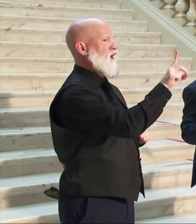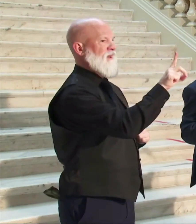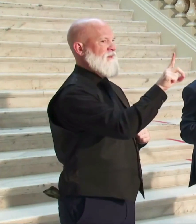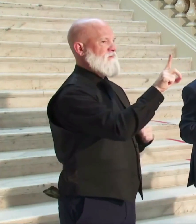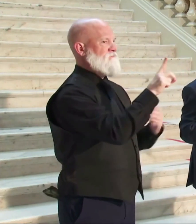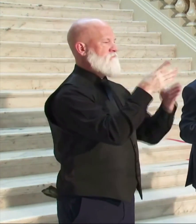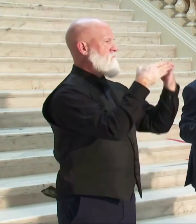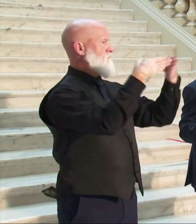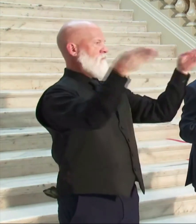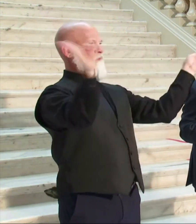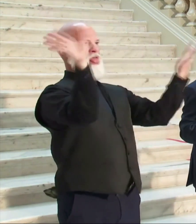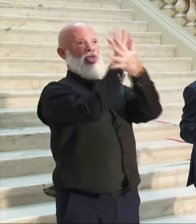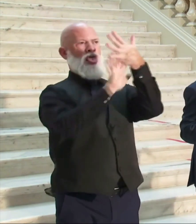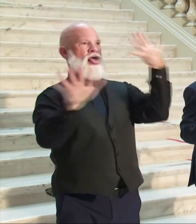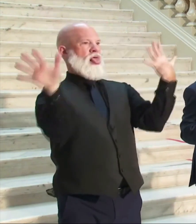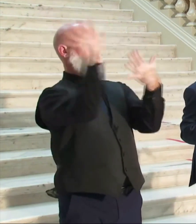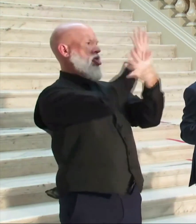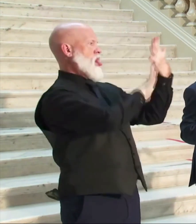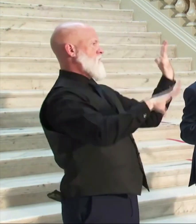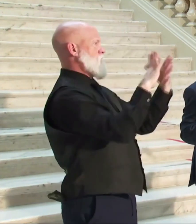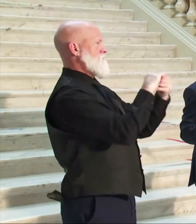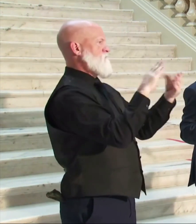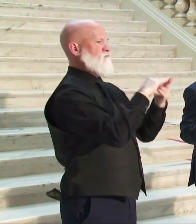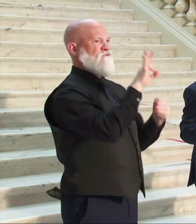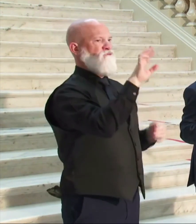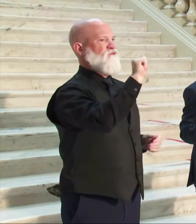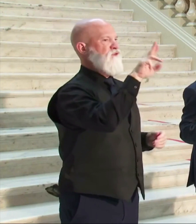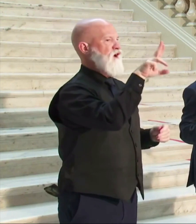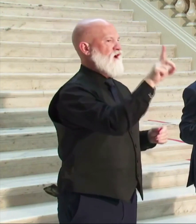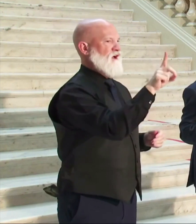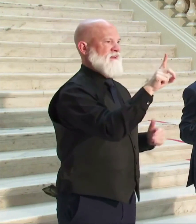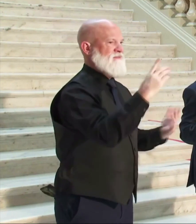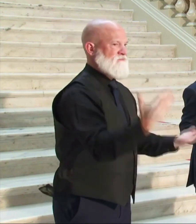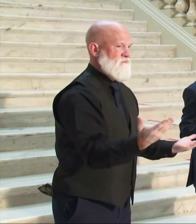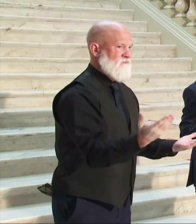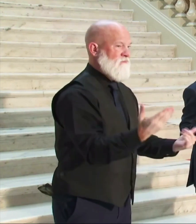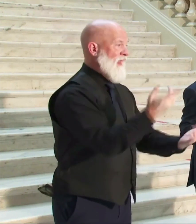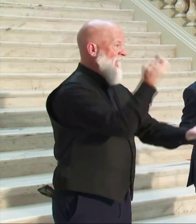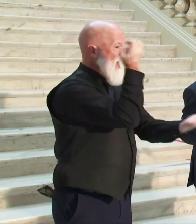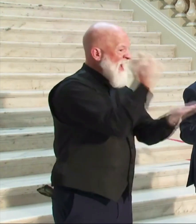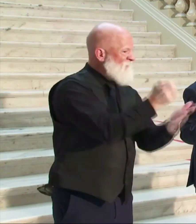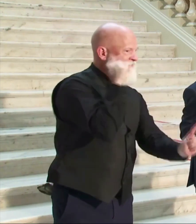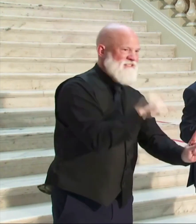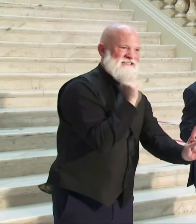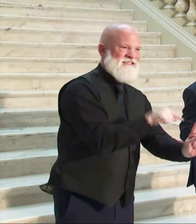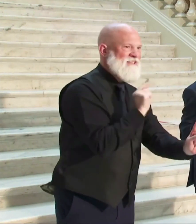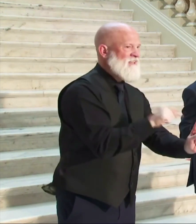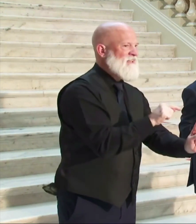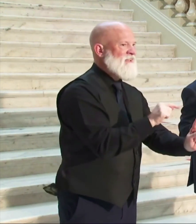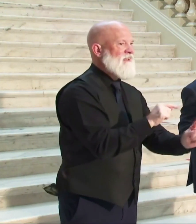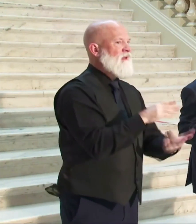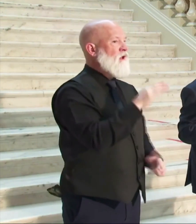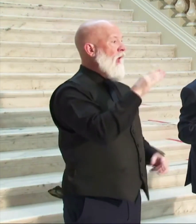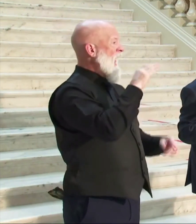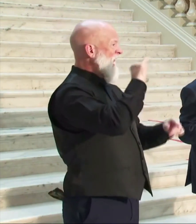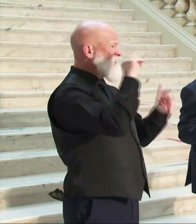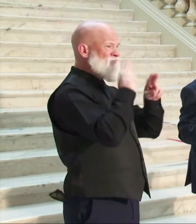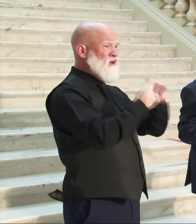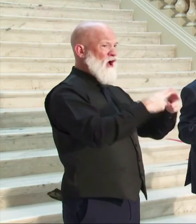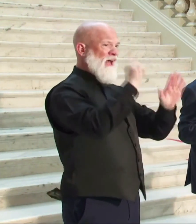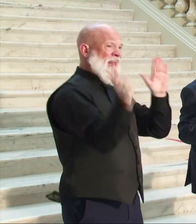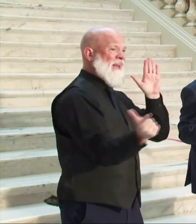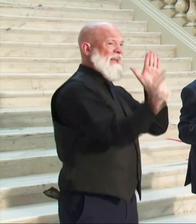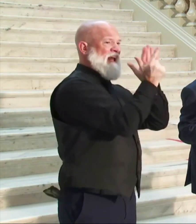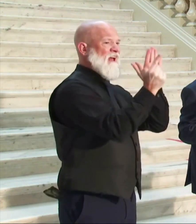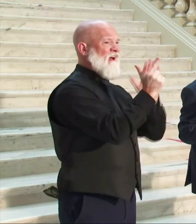I do know is there's evidence of illegal votes. And that's a very binary thing. Fraud is this emotionally fraught word. And let me just say this,